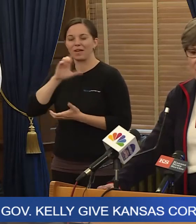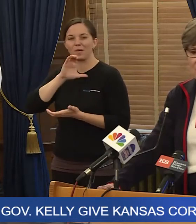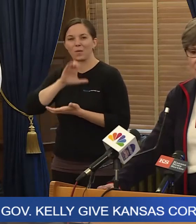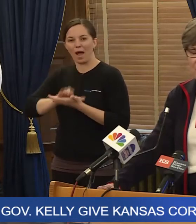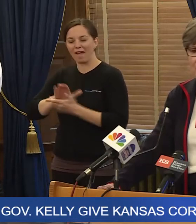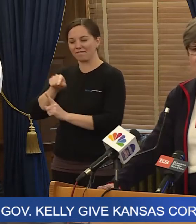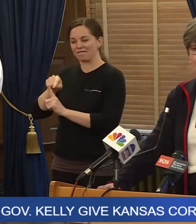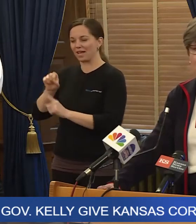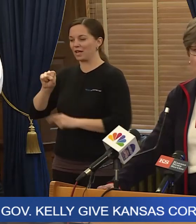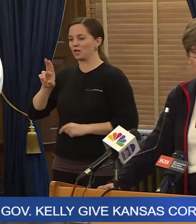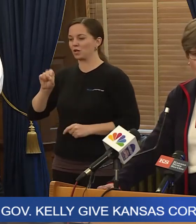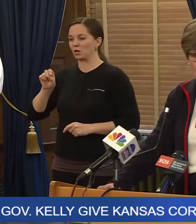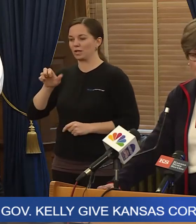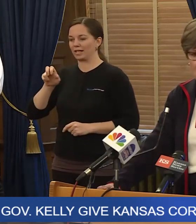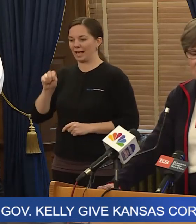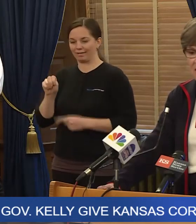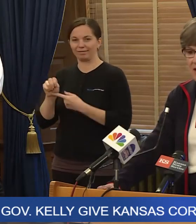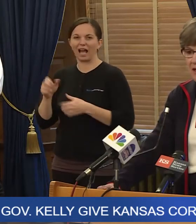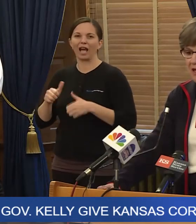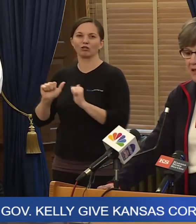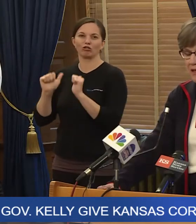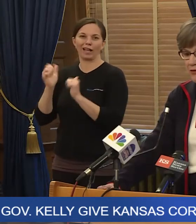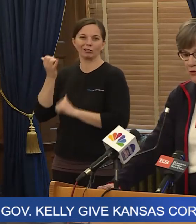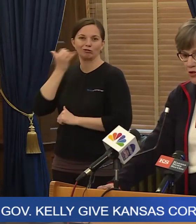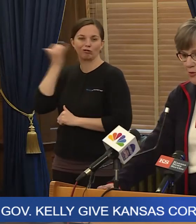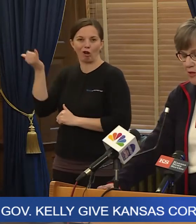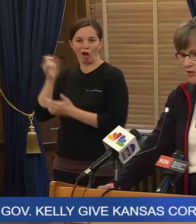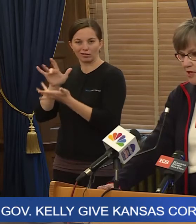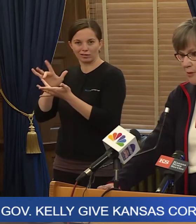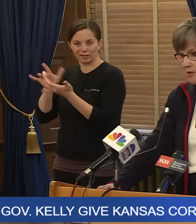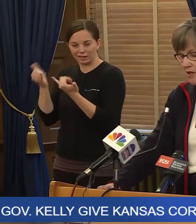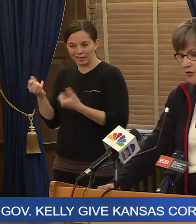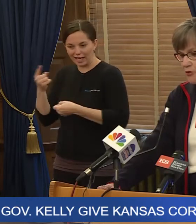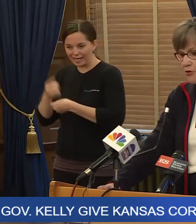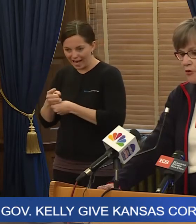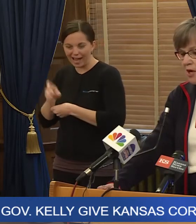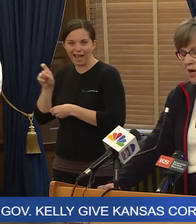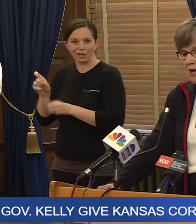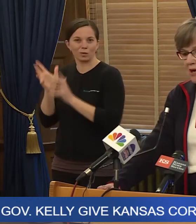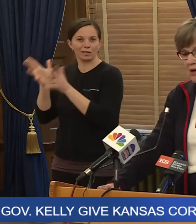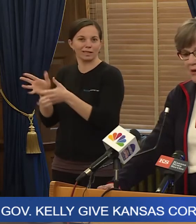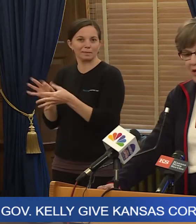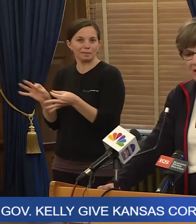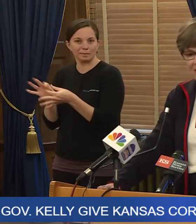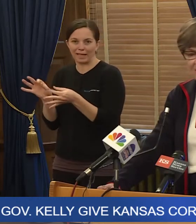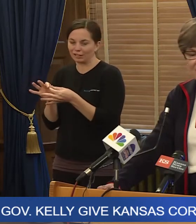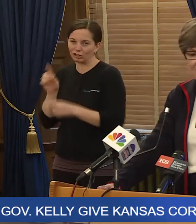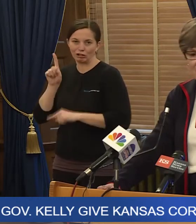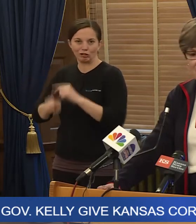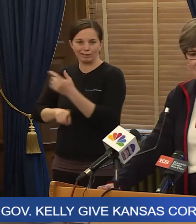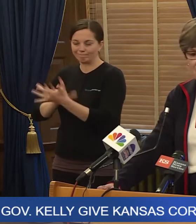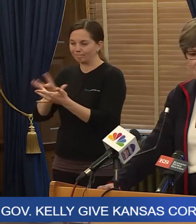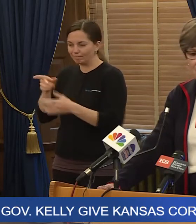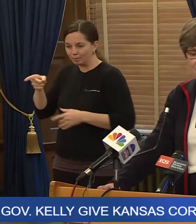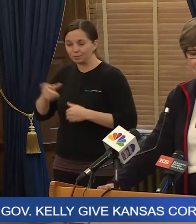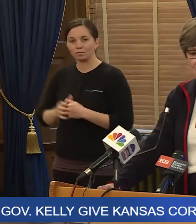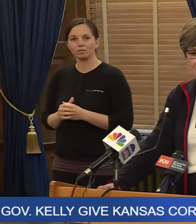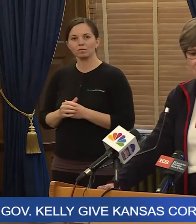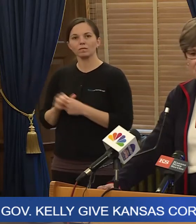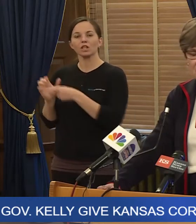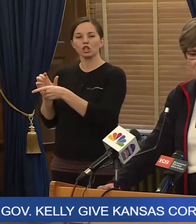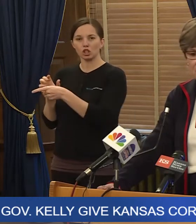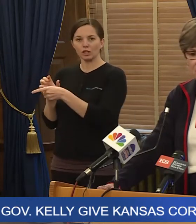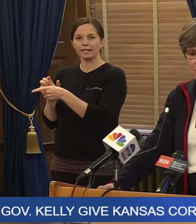Susan, whom I tried to call today, had to leave a voicemail. I was not able to get through. I think she